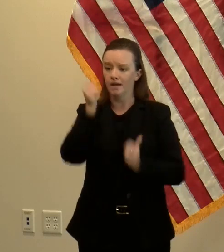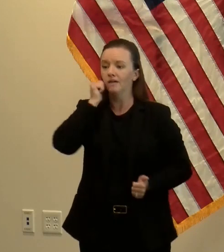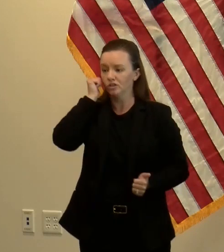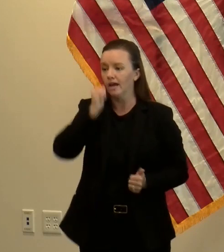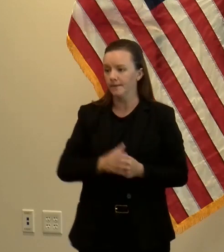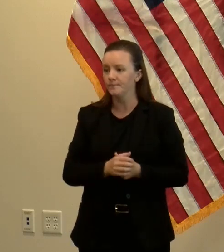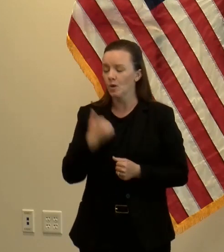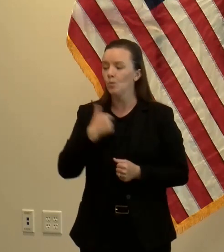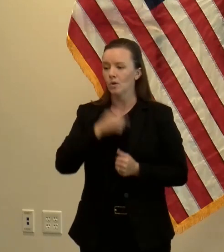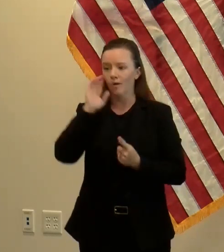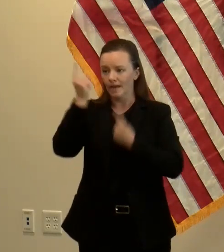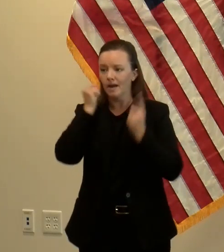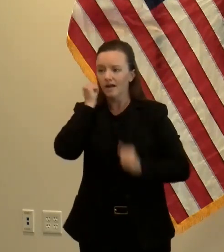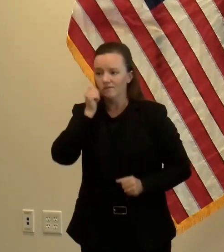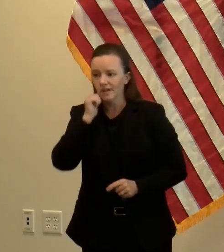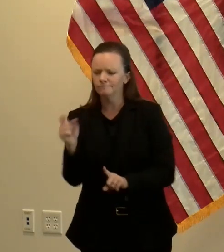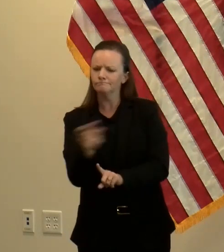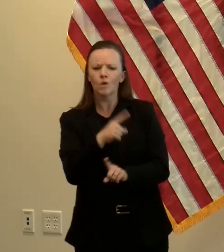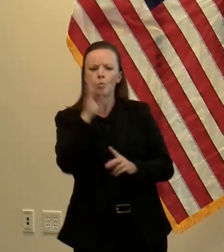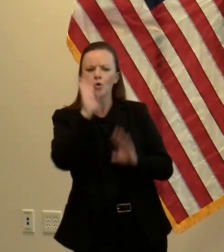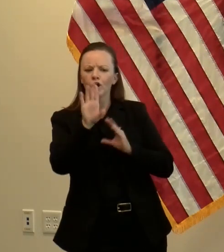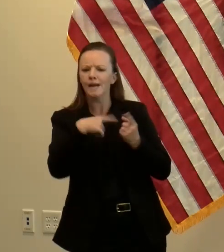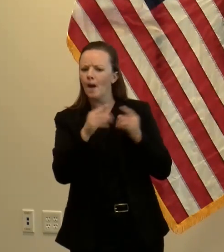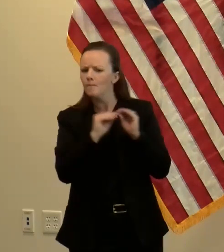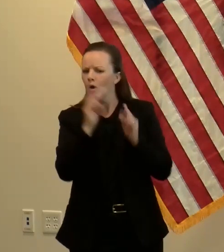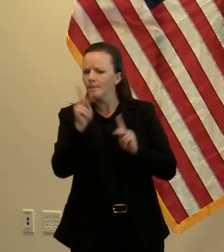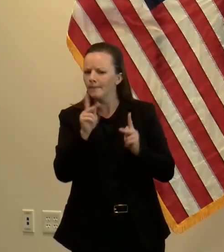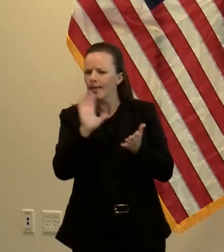and we'll be thinking about it every day.